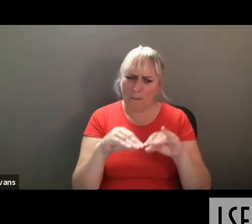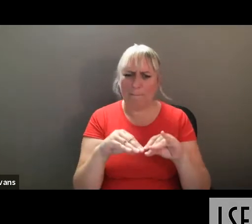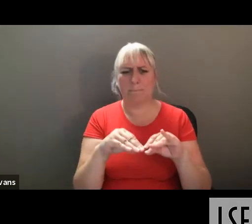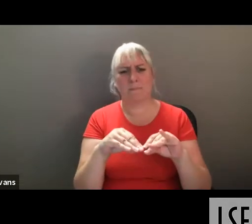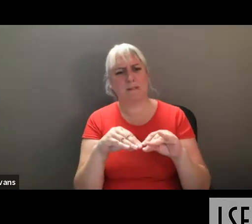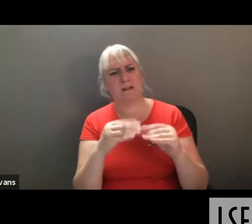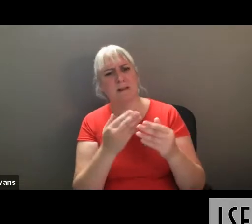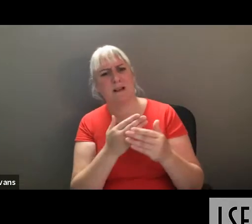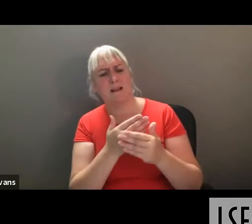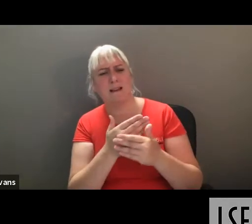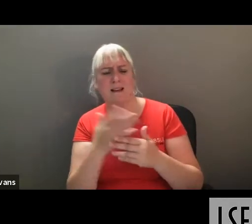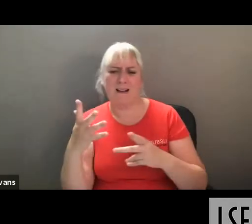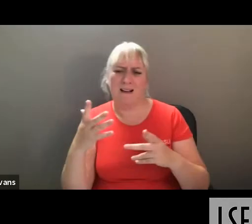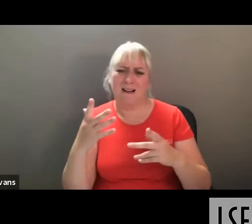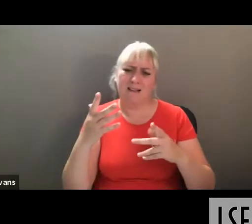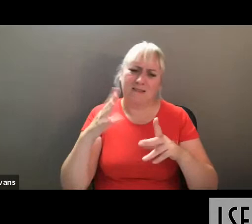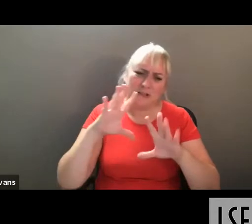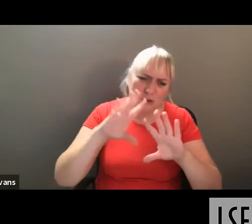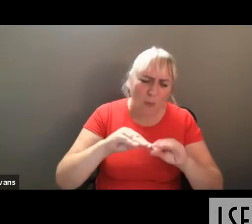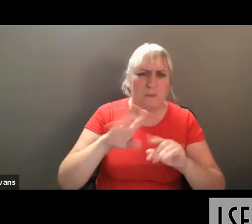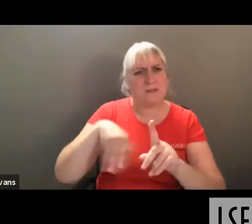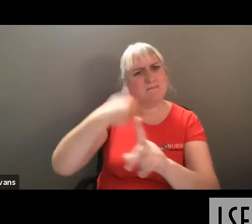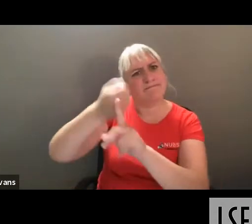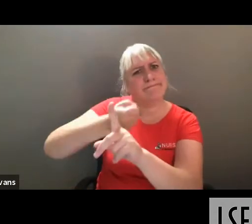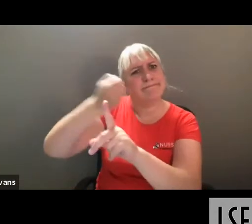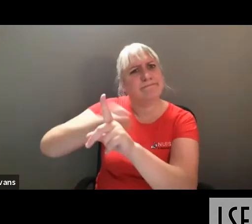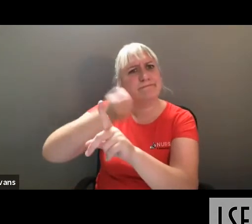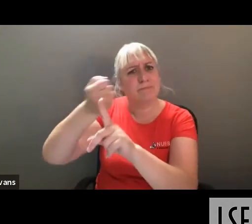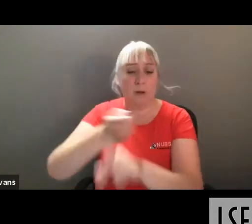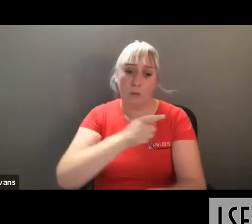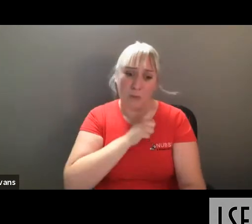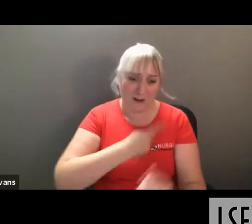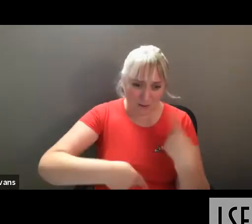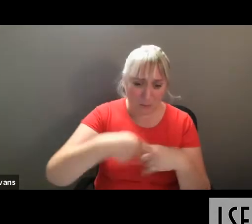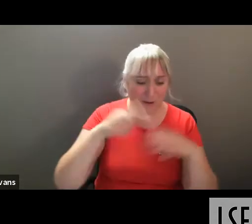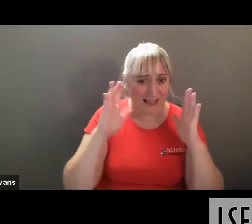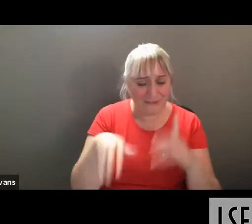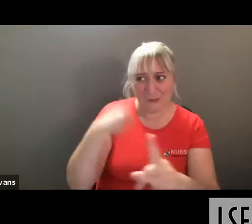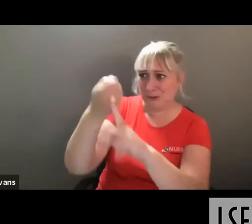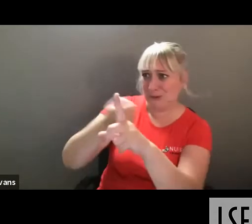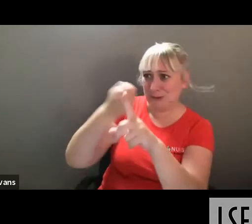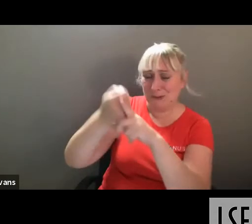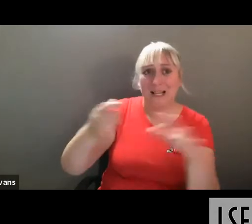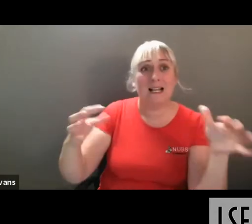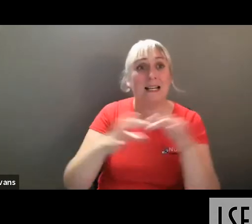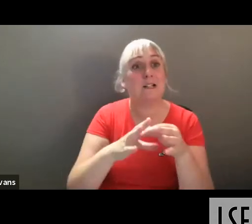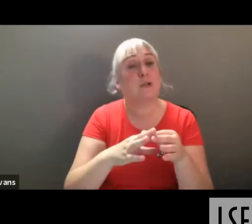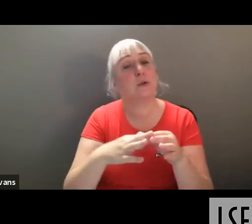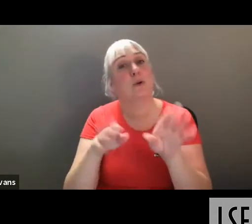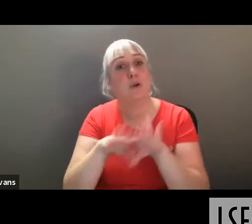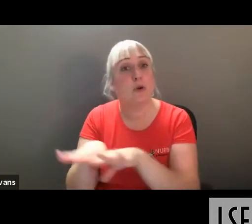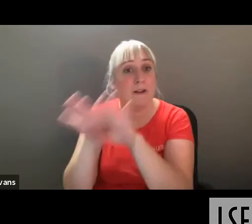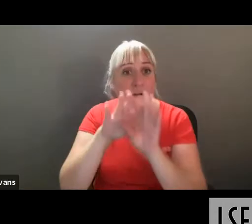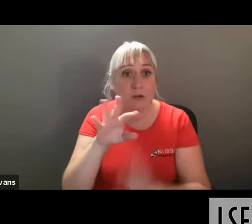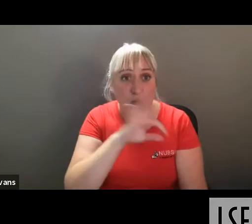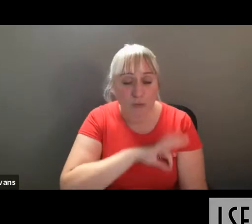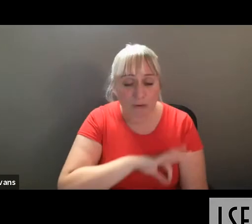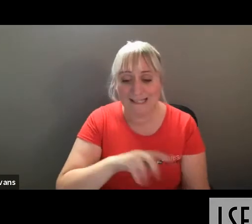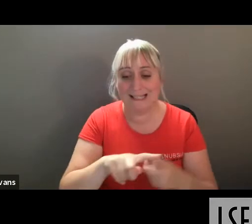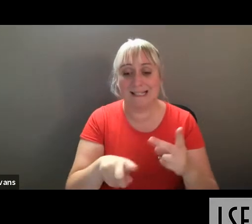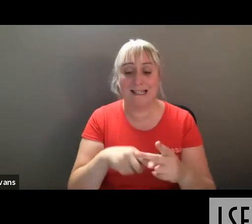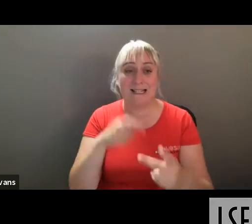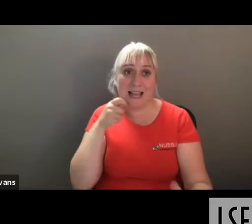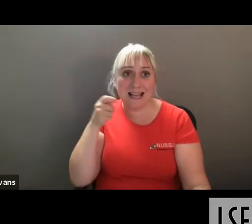to do on a daily basis against universal credit, against sanctions, against oppressive